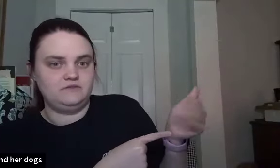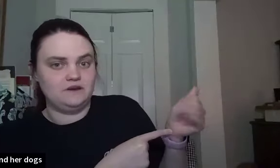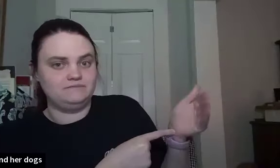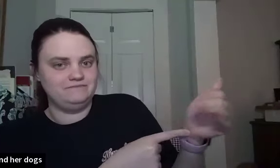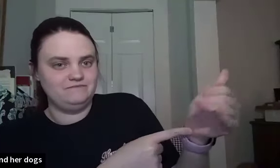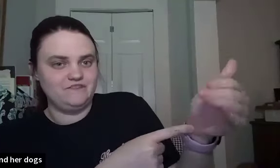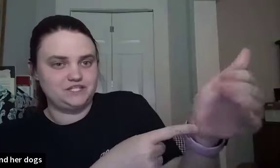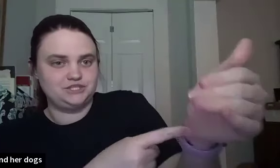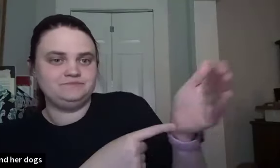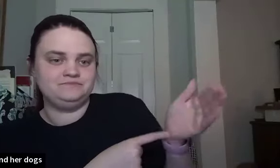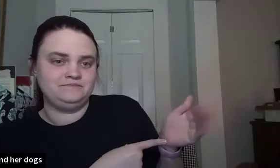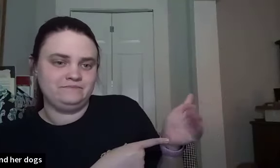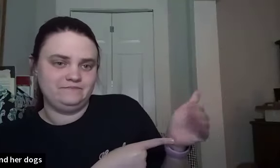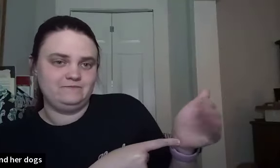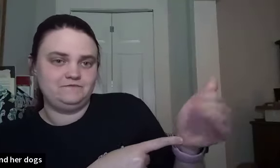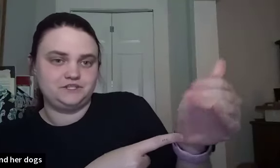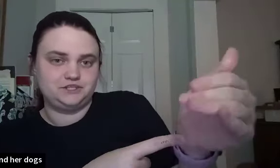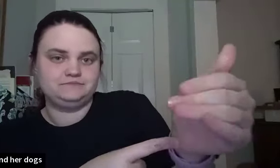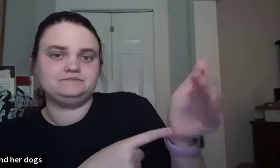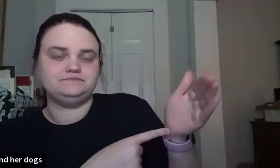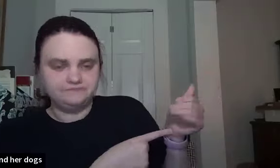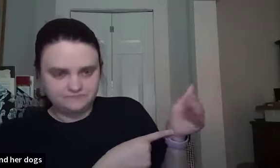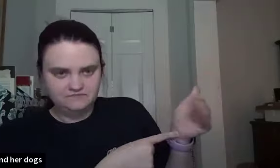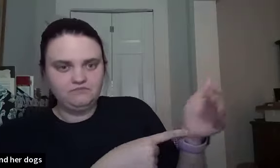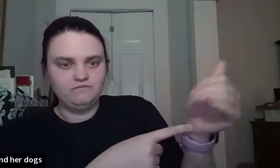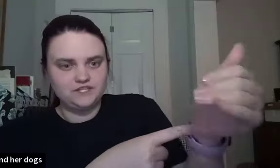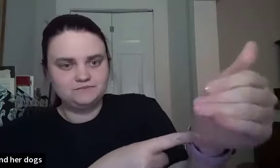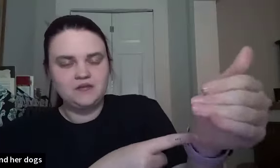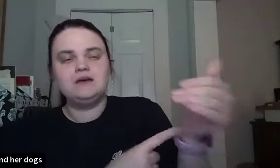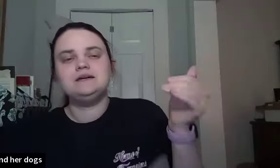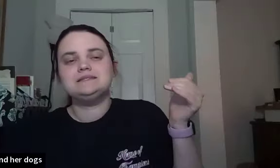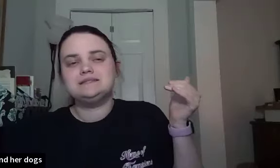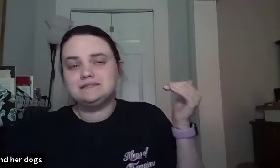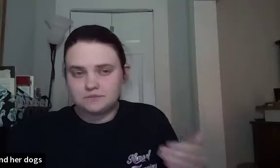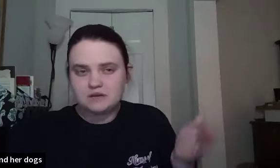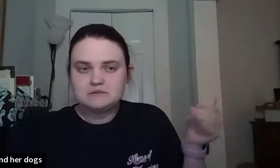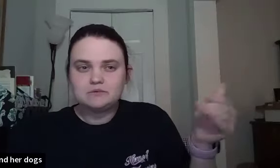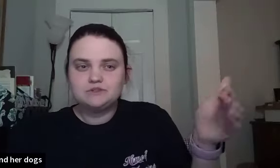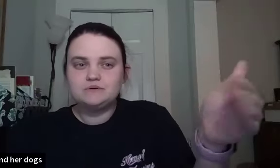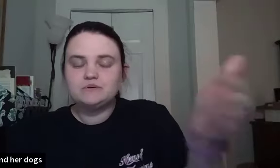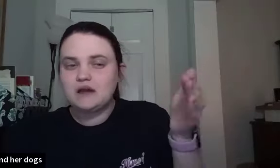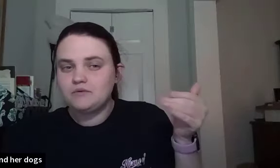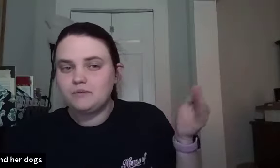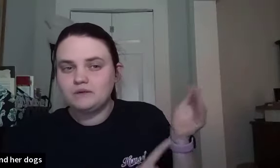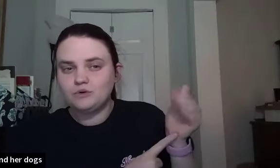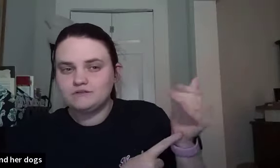front. Fish, fish, fish. Sometimes people will do it without the one pointer